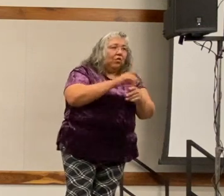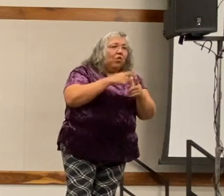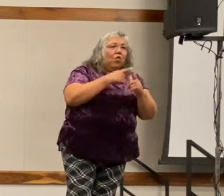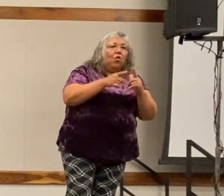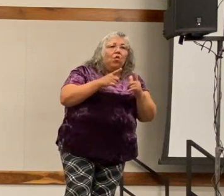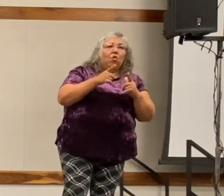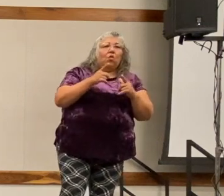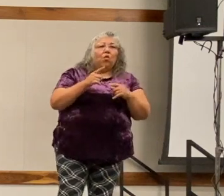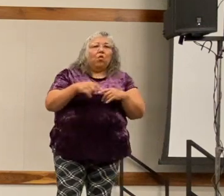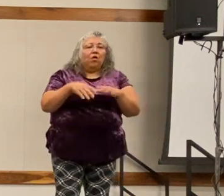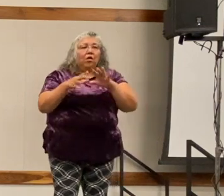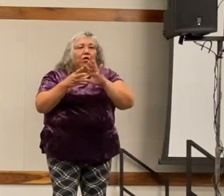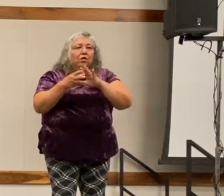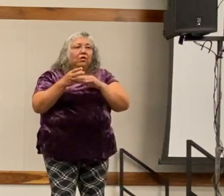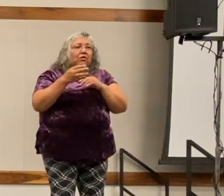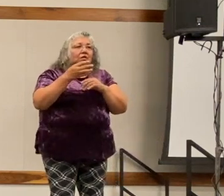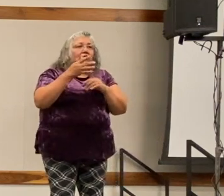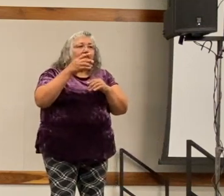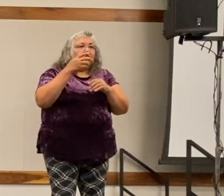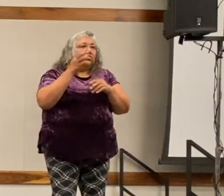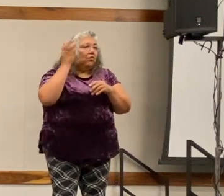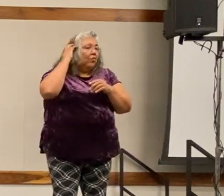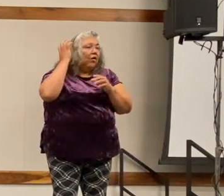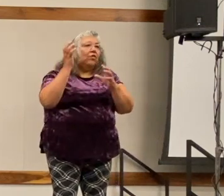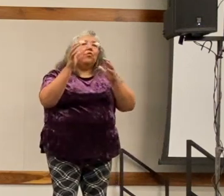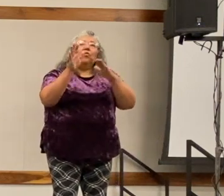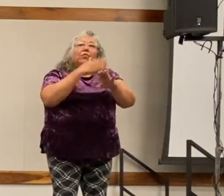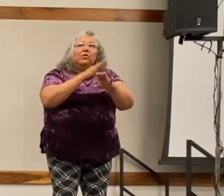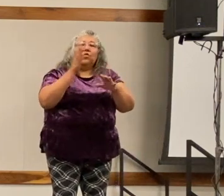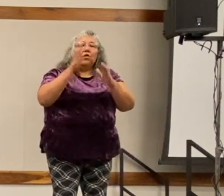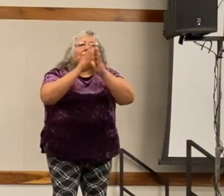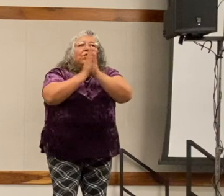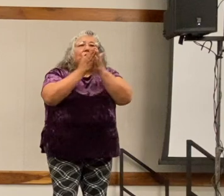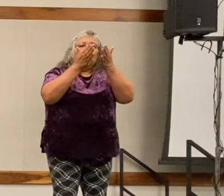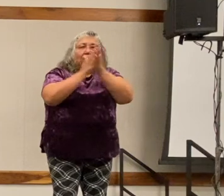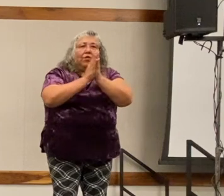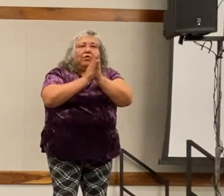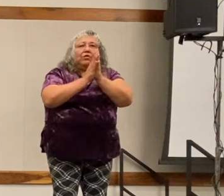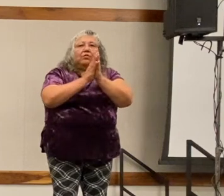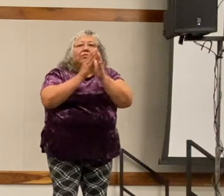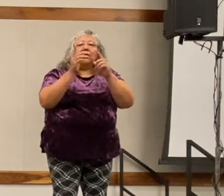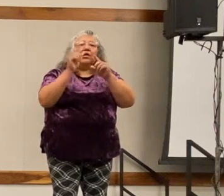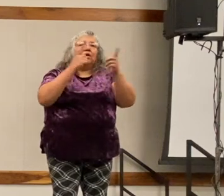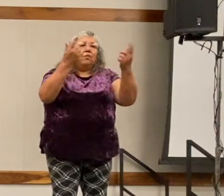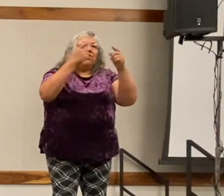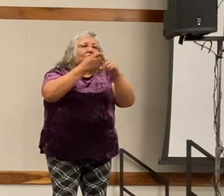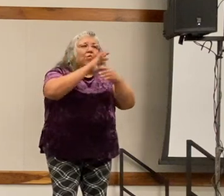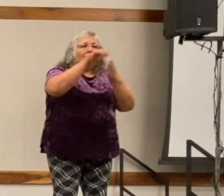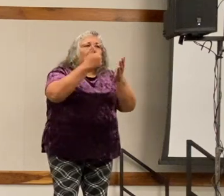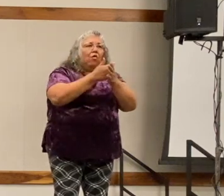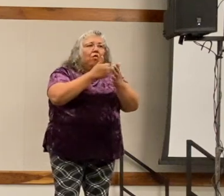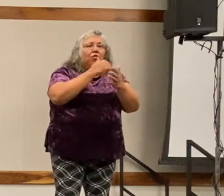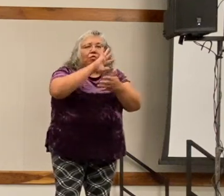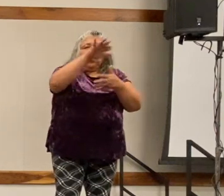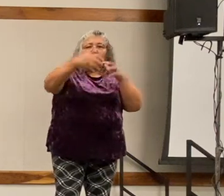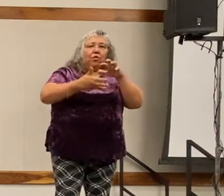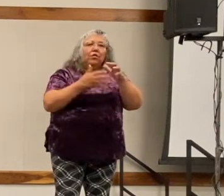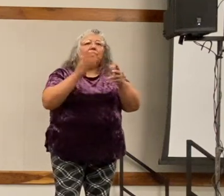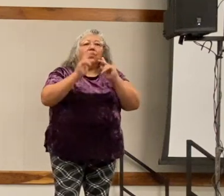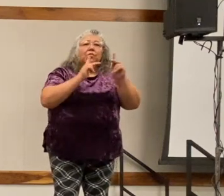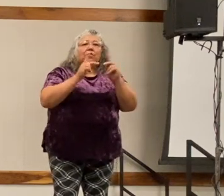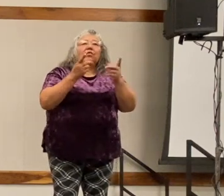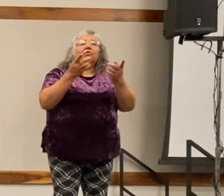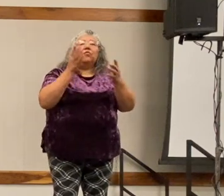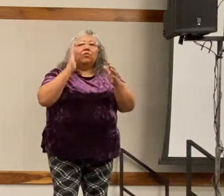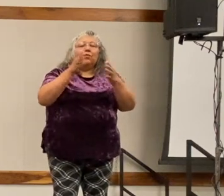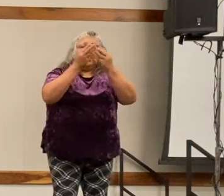canned music. You're going to see prayer requests on TV screens that will be coming from all around the world, and we're going to be praying. There are going to be people who are going to